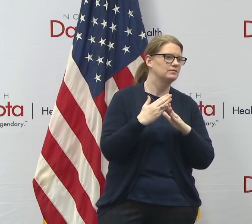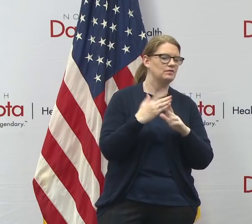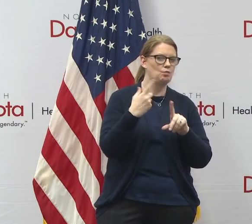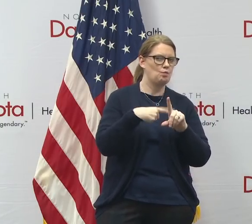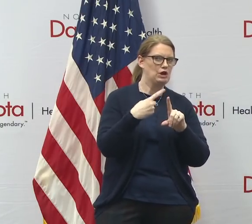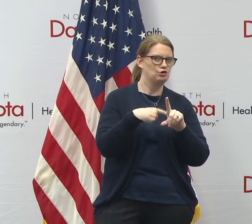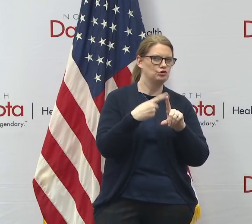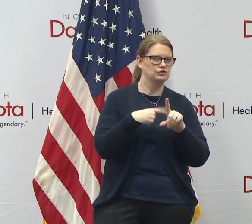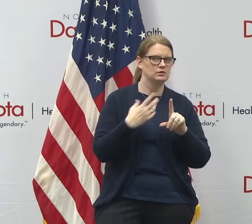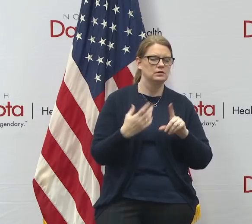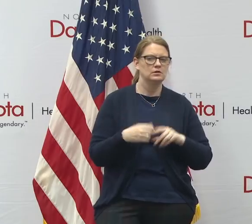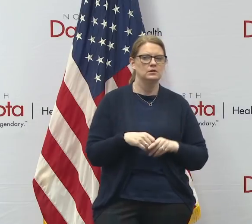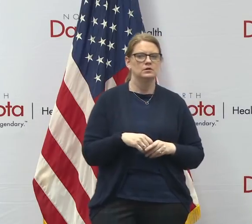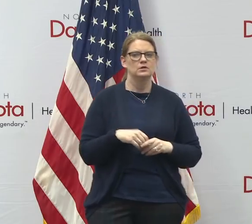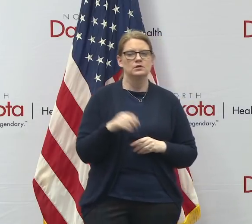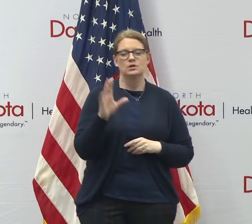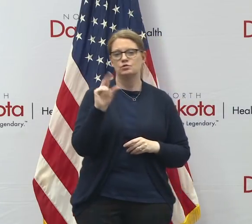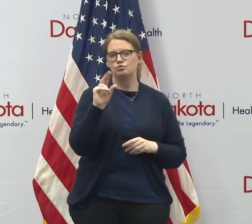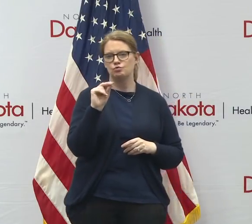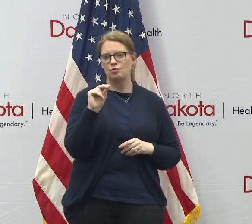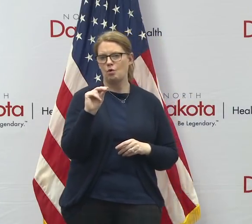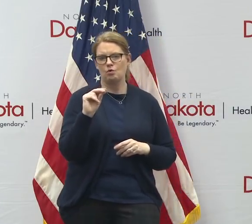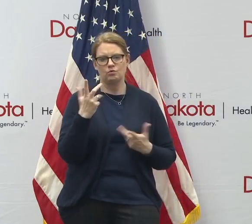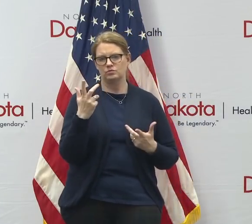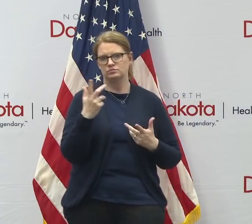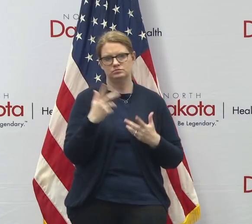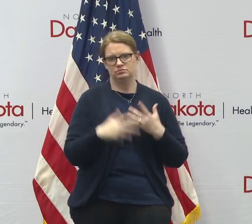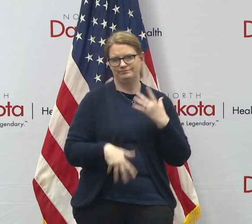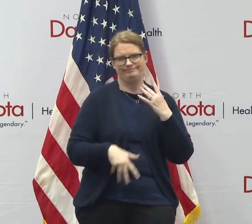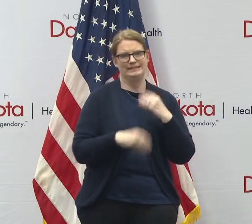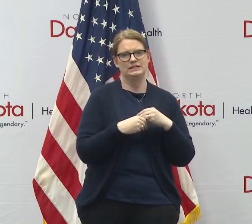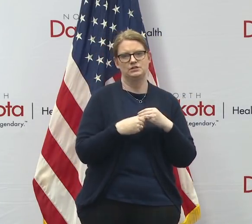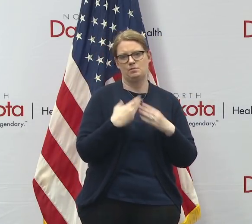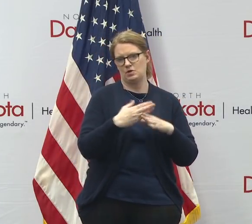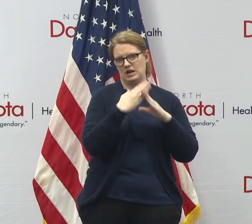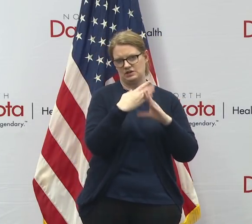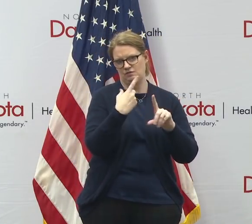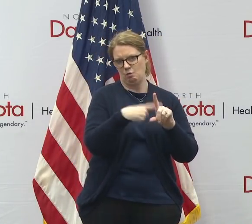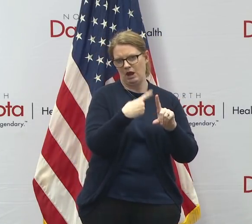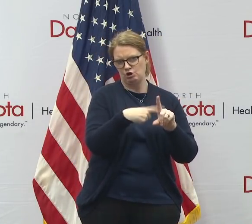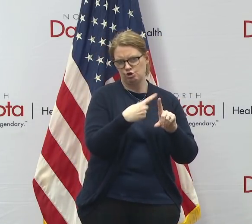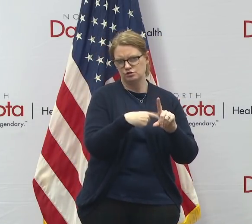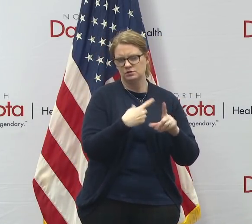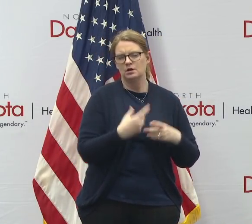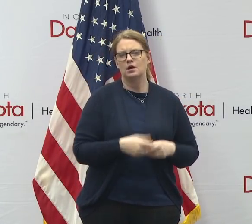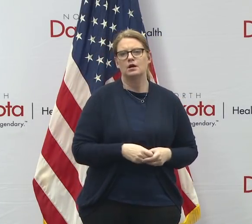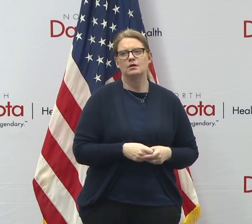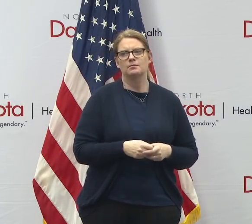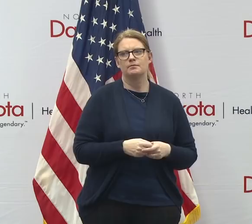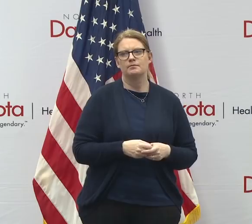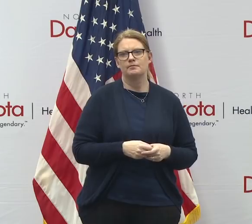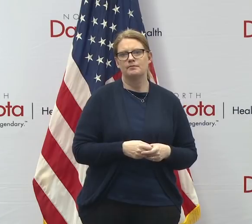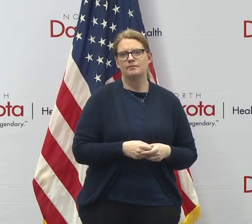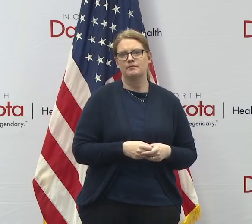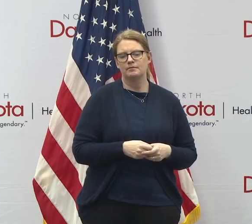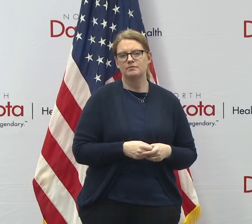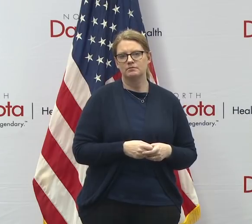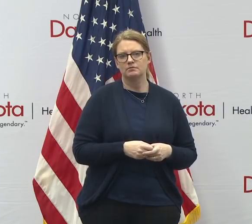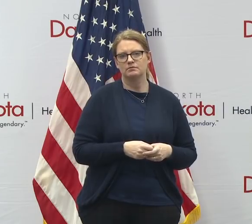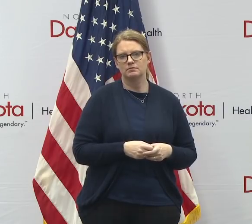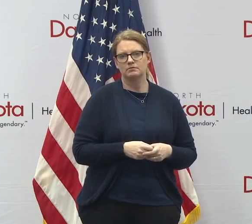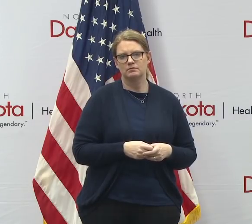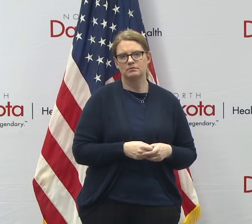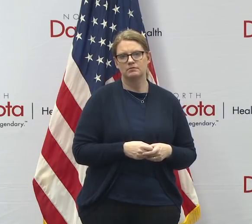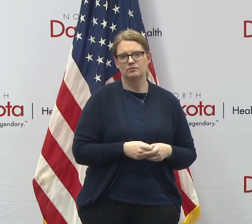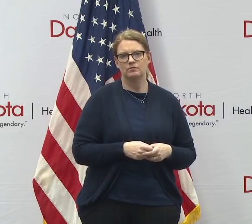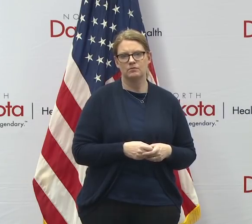on it? No update today on expanding protection for renters, but I do know, again, I would refer